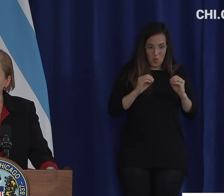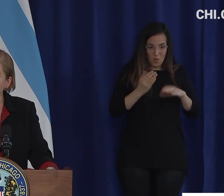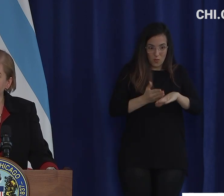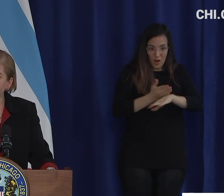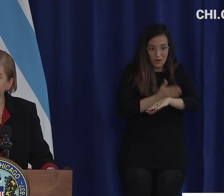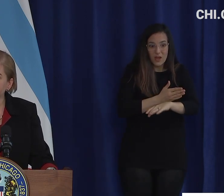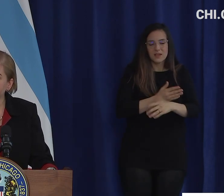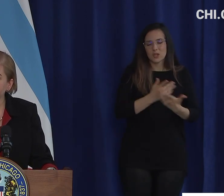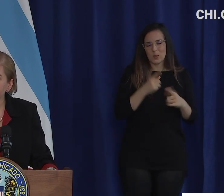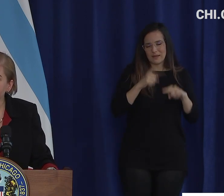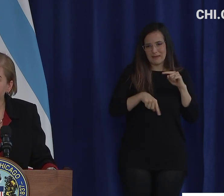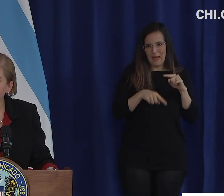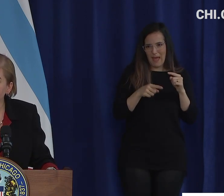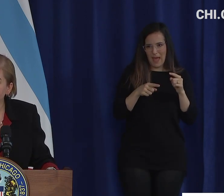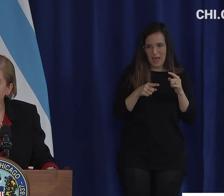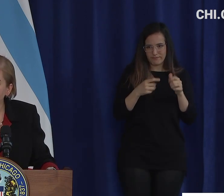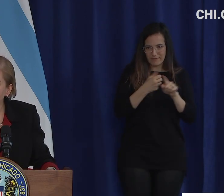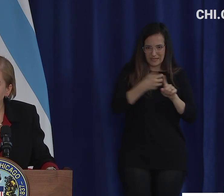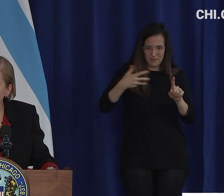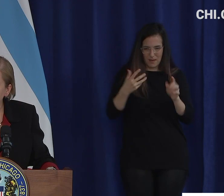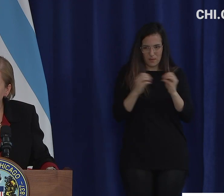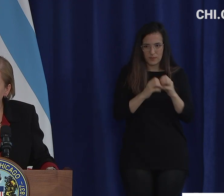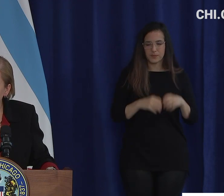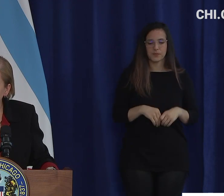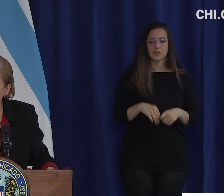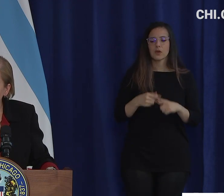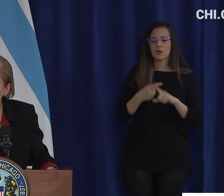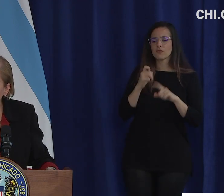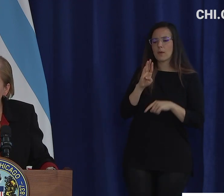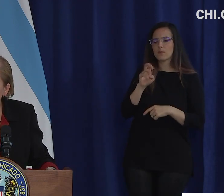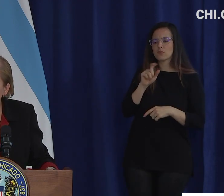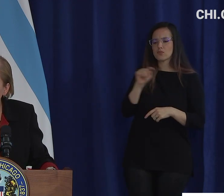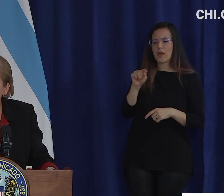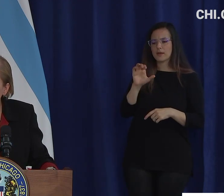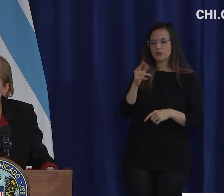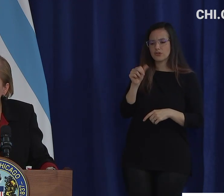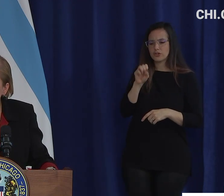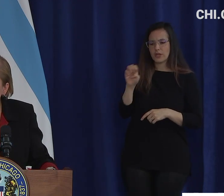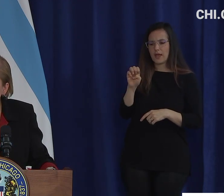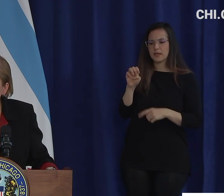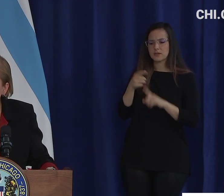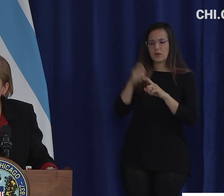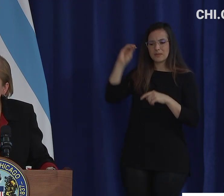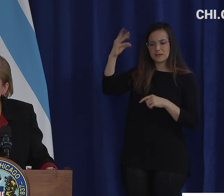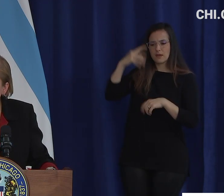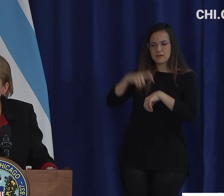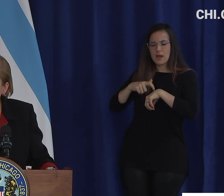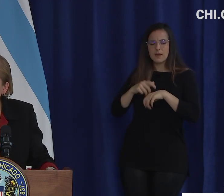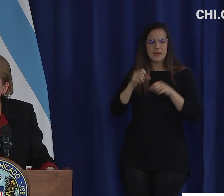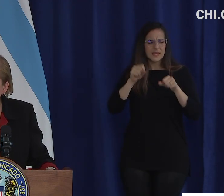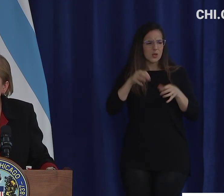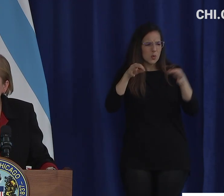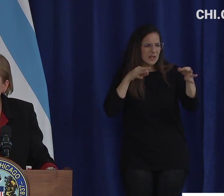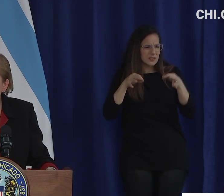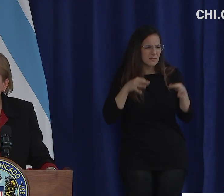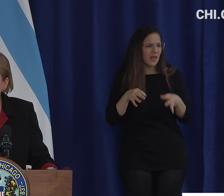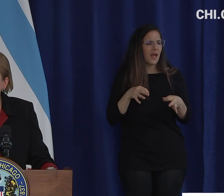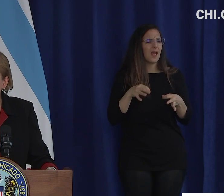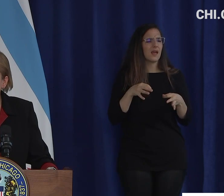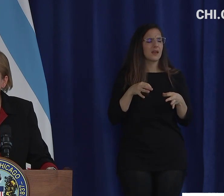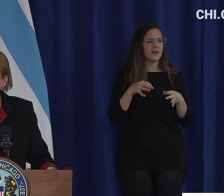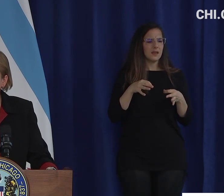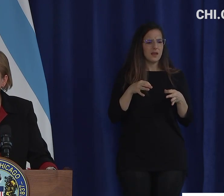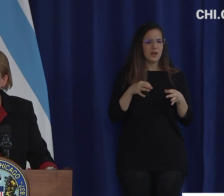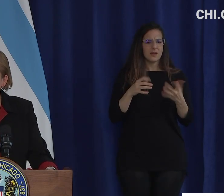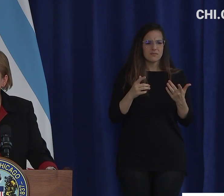expand. From Brett Chase at the Sun-Times, can you explain the large number of COVID cases that continue to be reported on the city's west